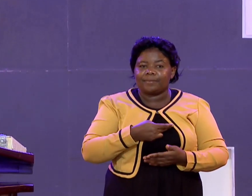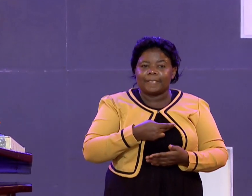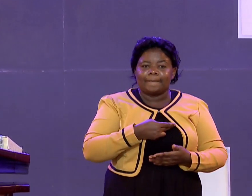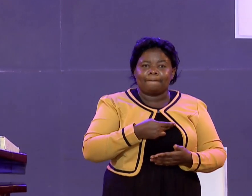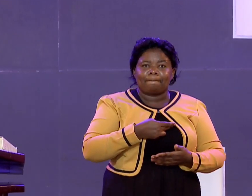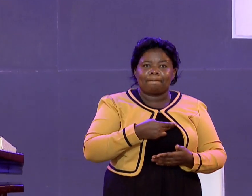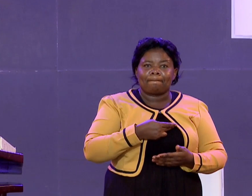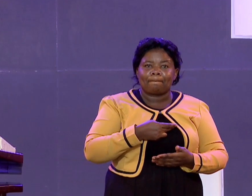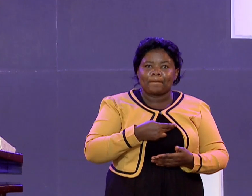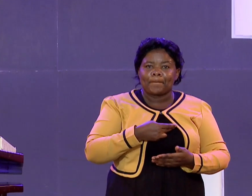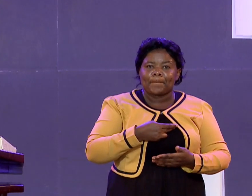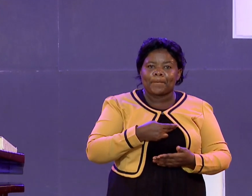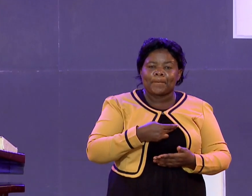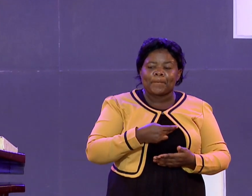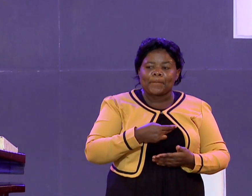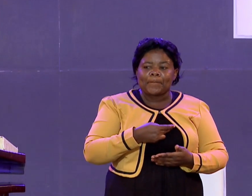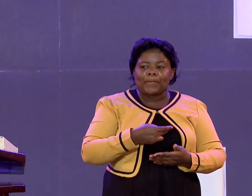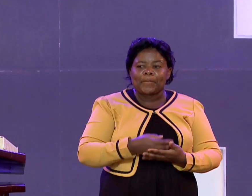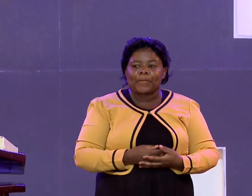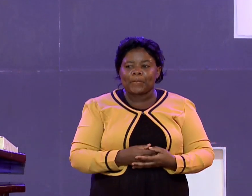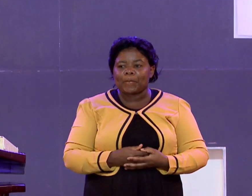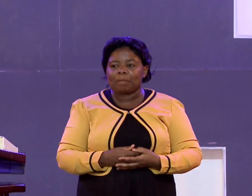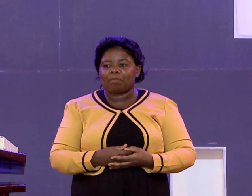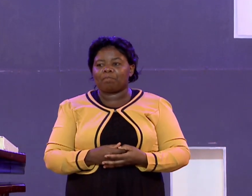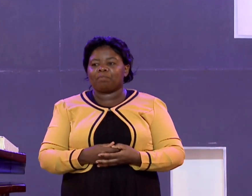my God, my God.